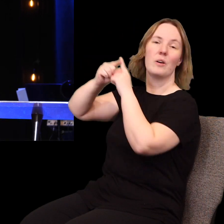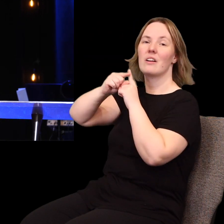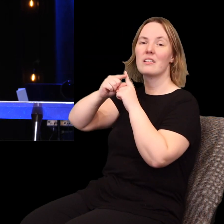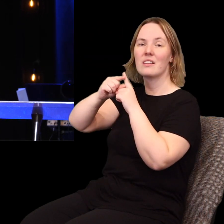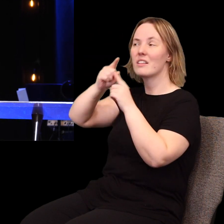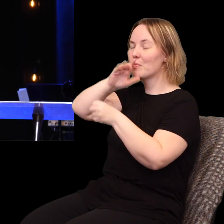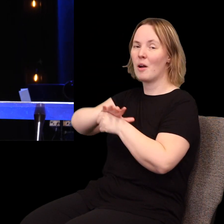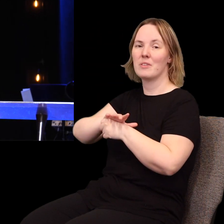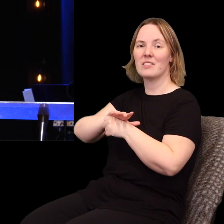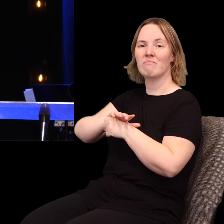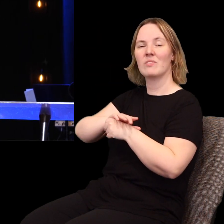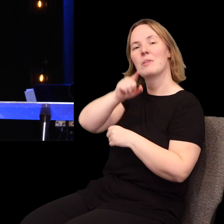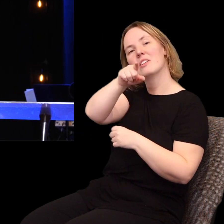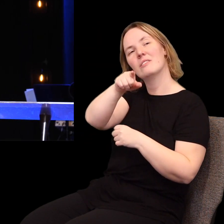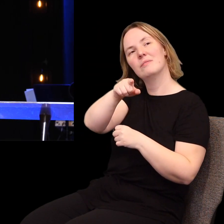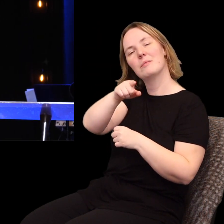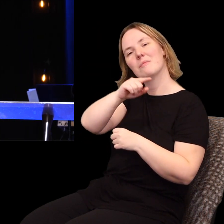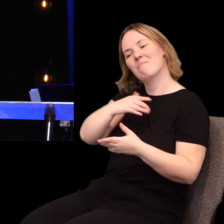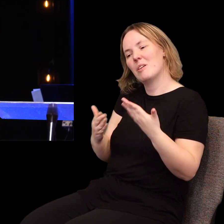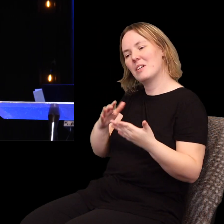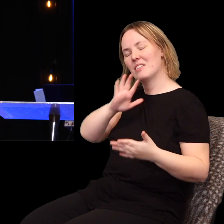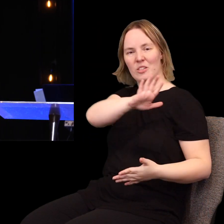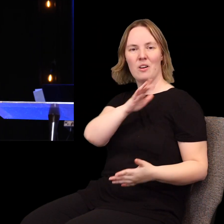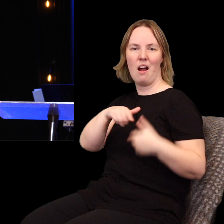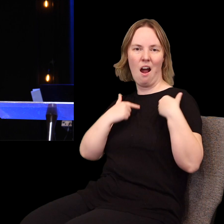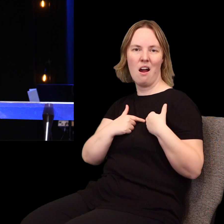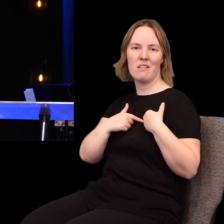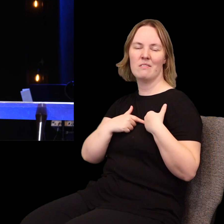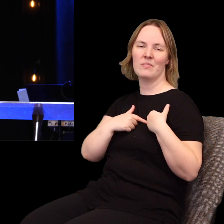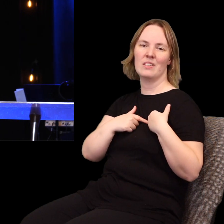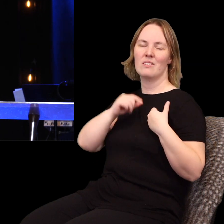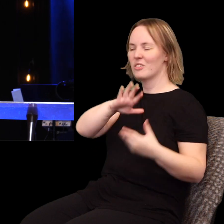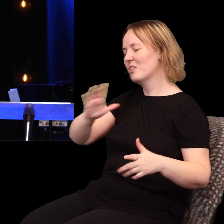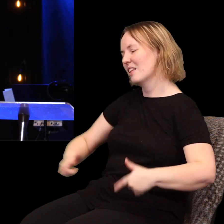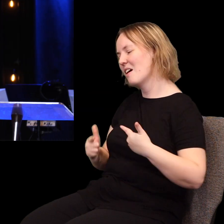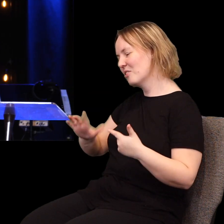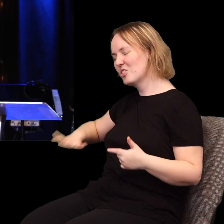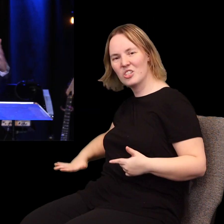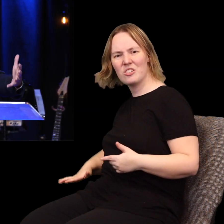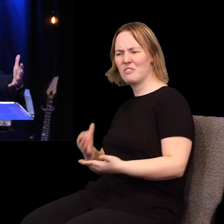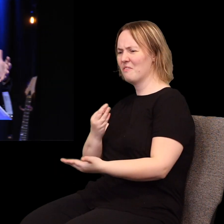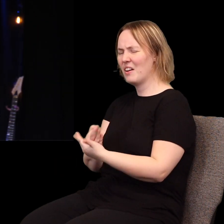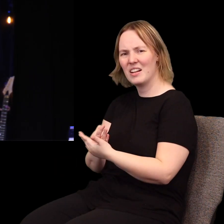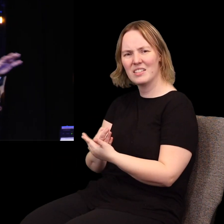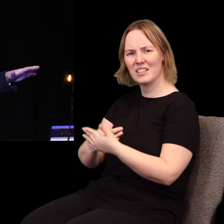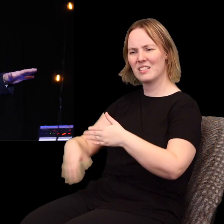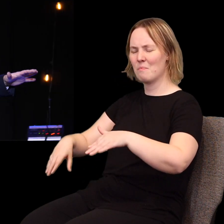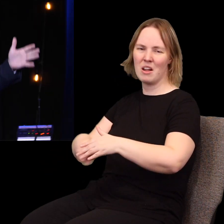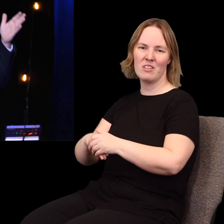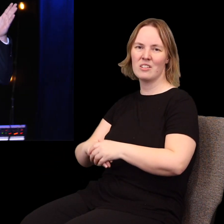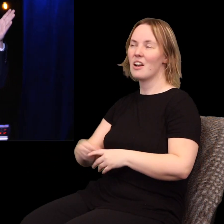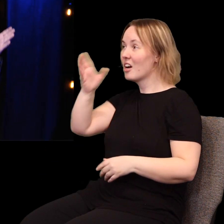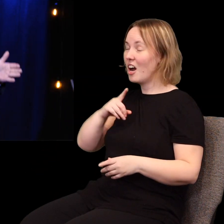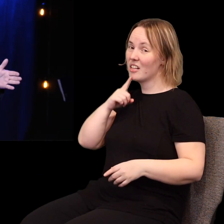his promise concerning you, it may be your own heart, your ministry, your life, your marriage, your children, your finances, whatever it